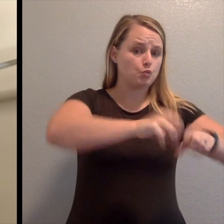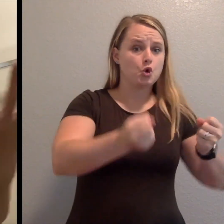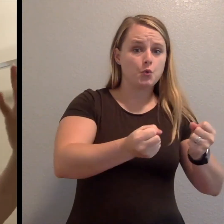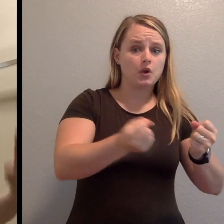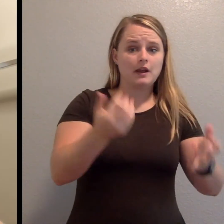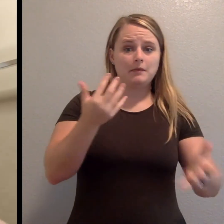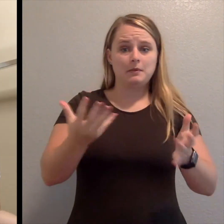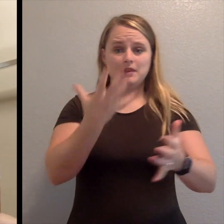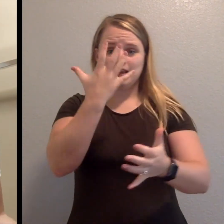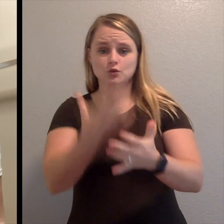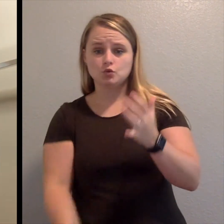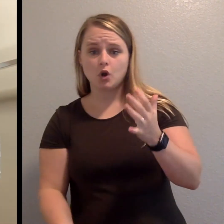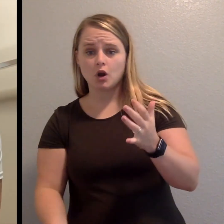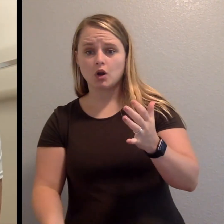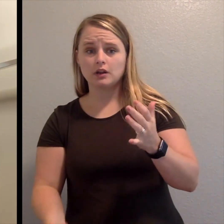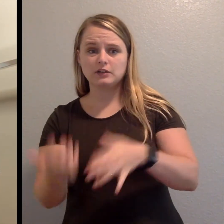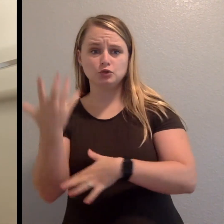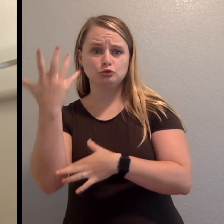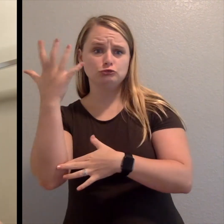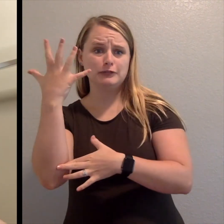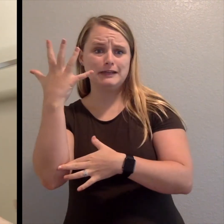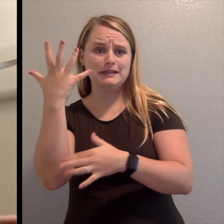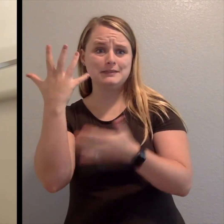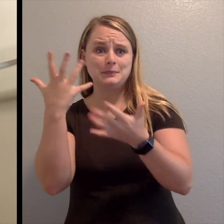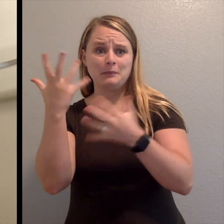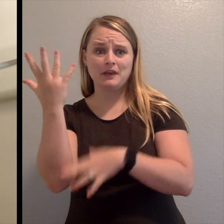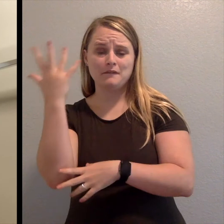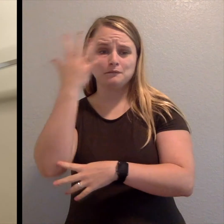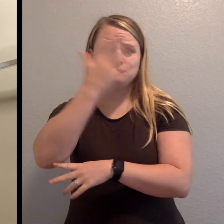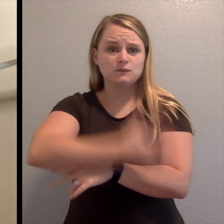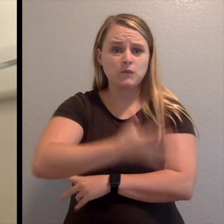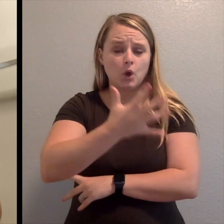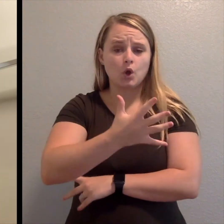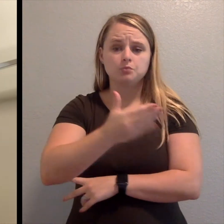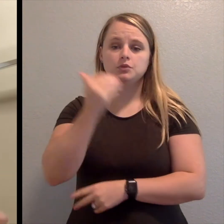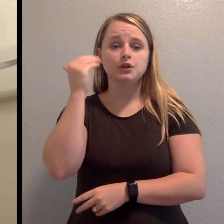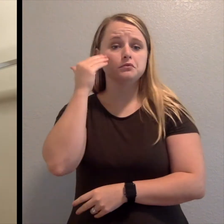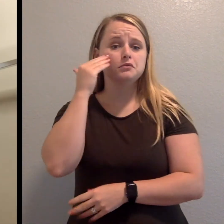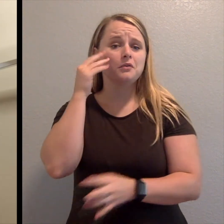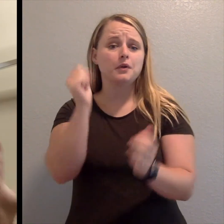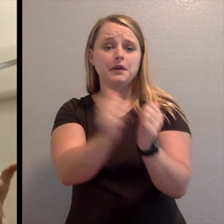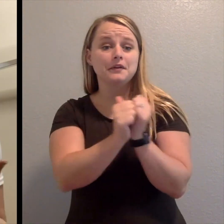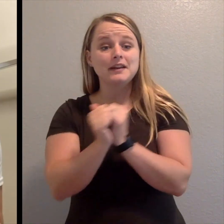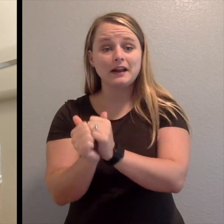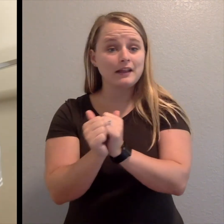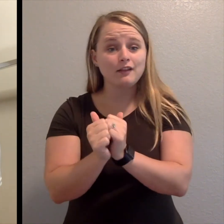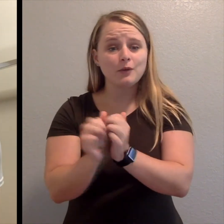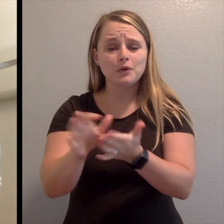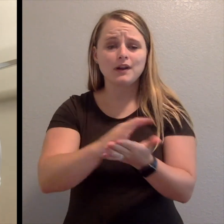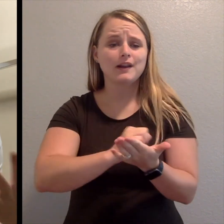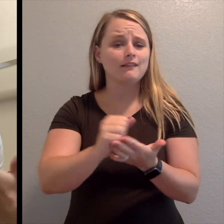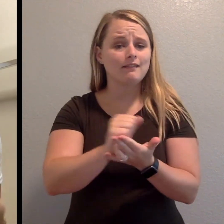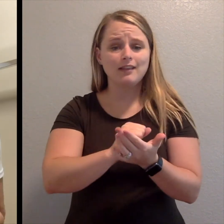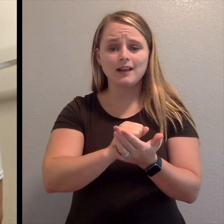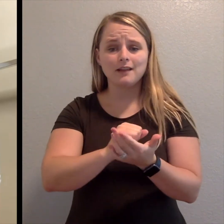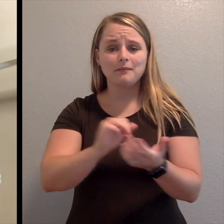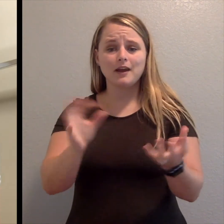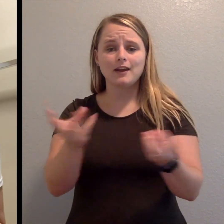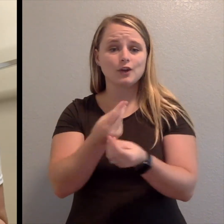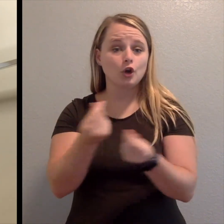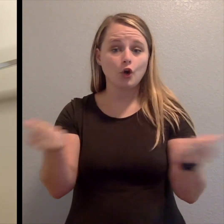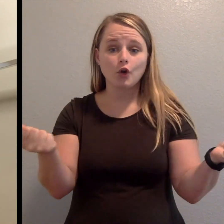lost. You may have seen lots of tree limbs falling down, but we have come together and we're cleaning it up, and we're